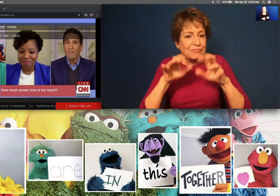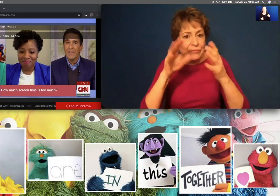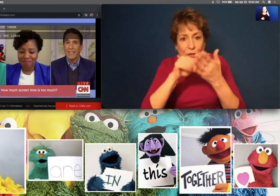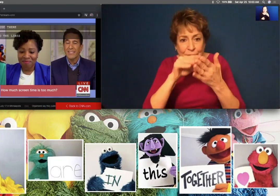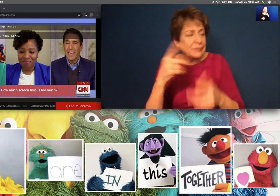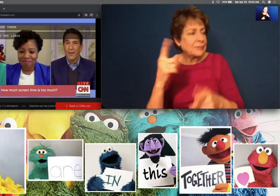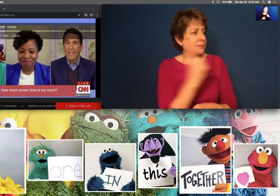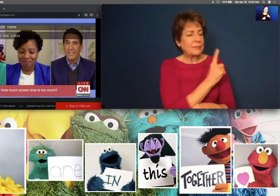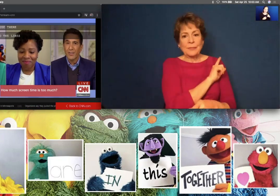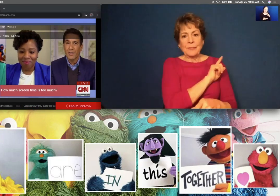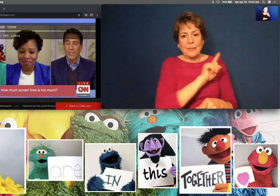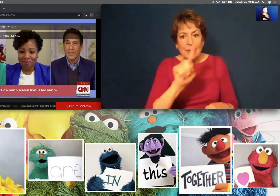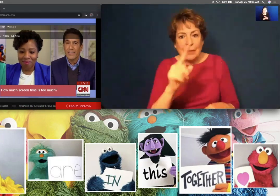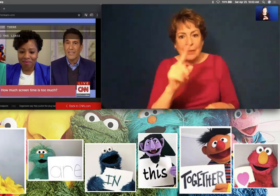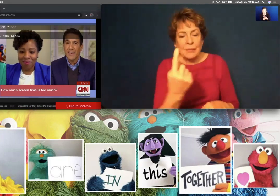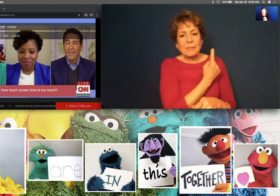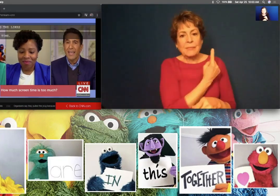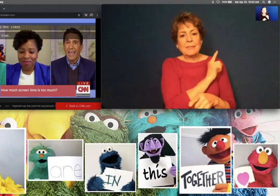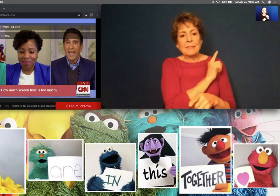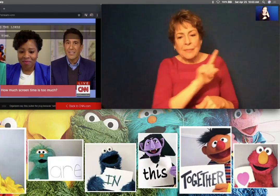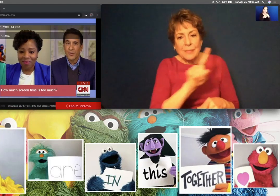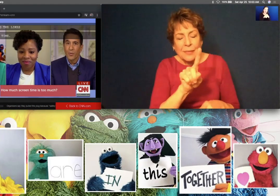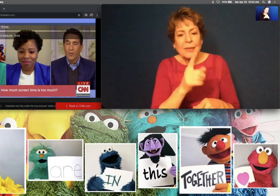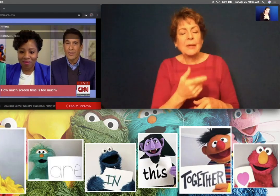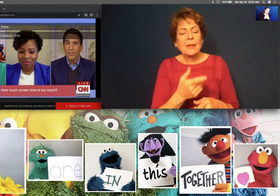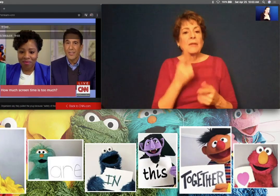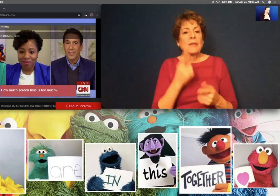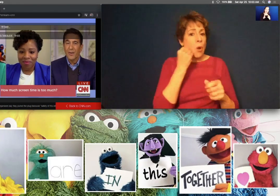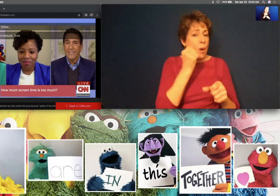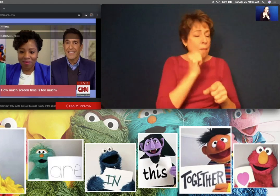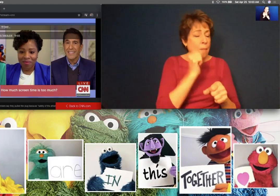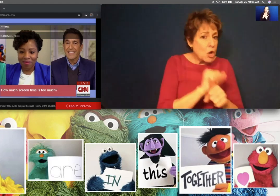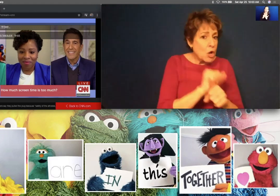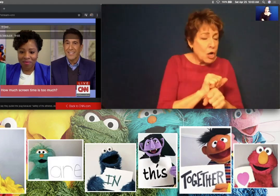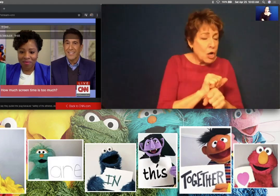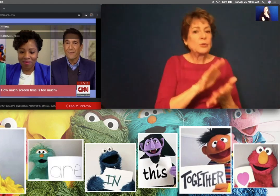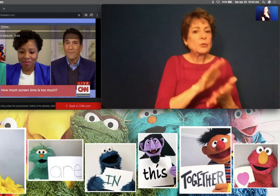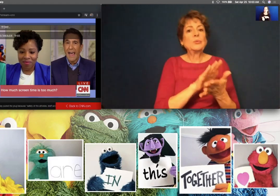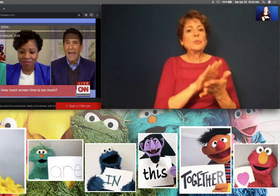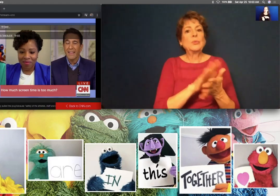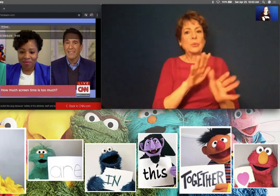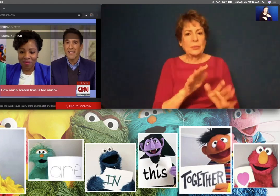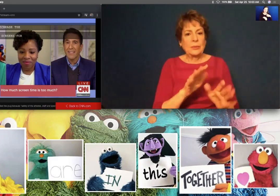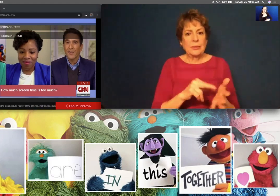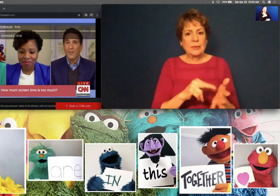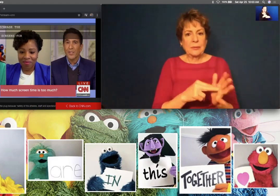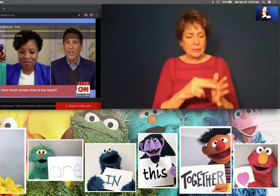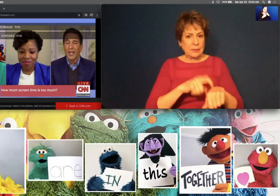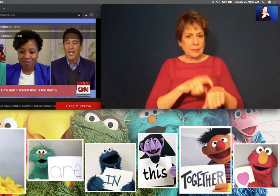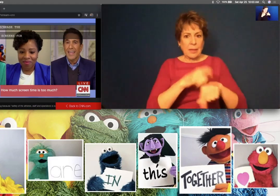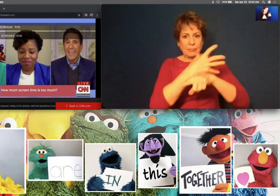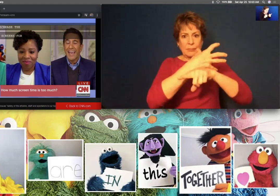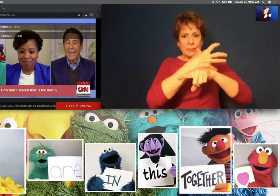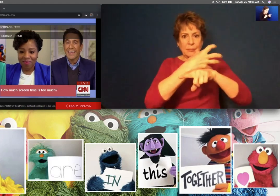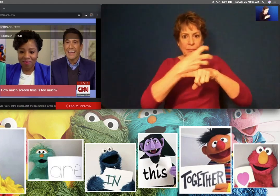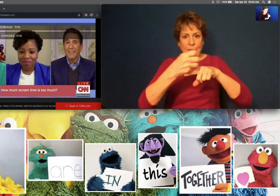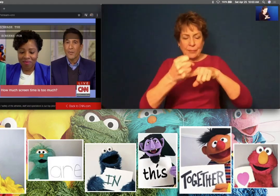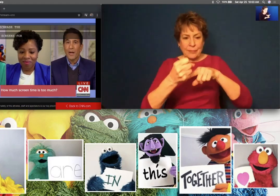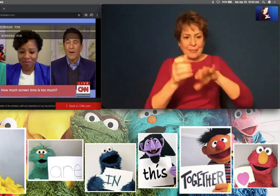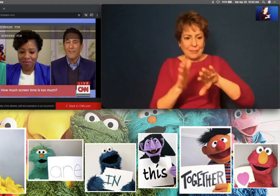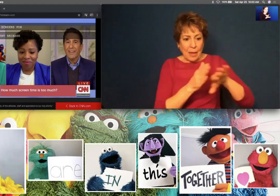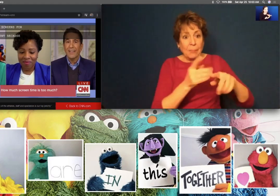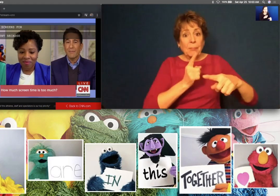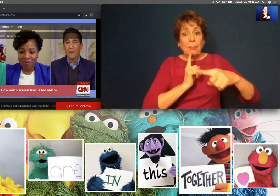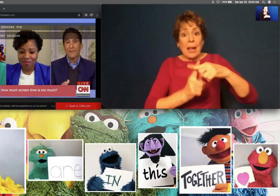using the screens now for just their own entertainment, because they are getting so much screen time at school. So it's a tough